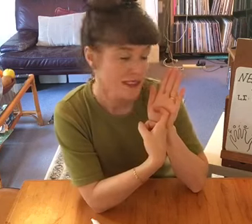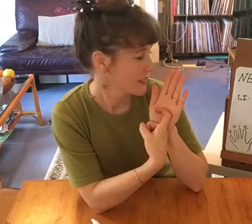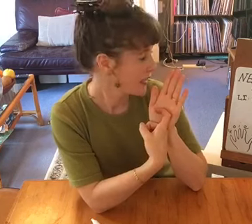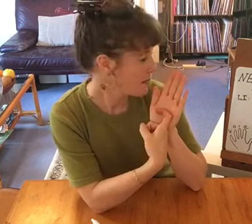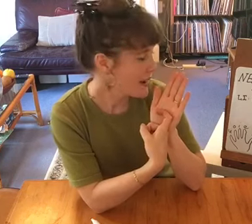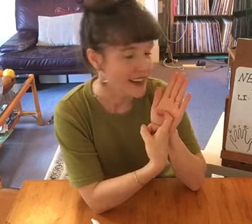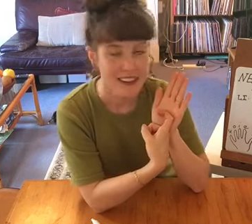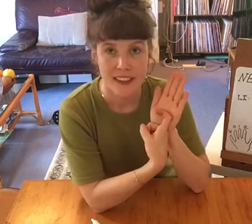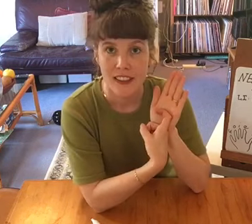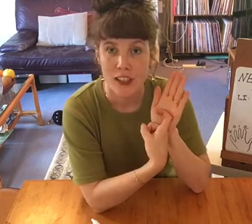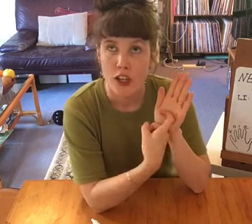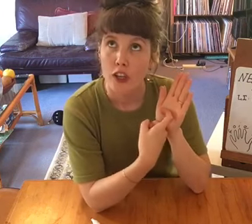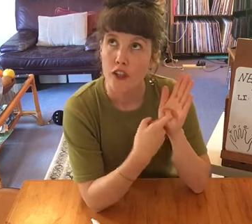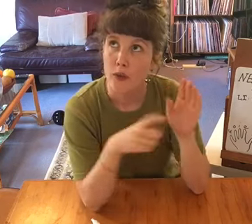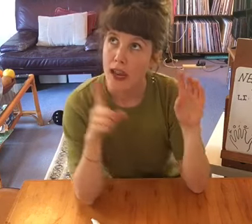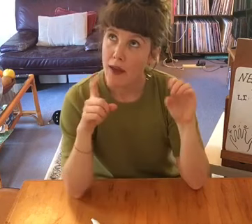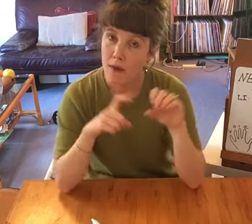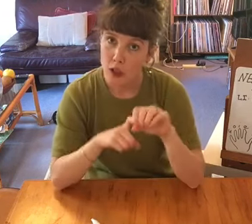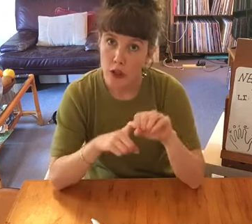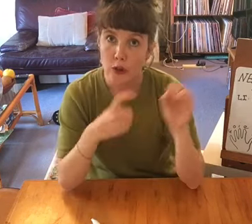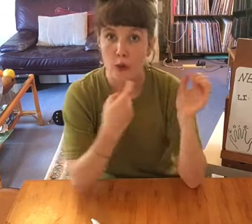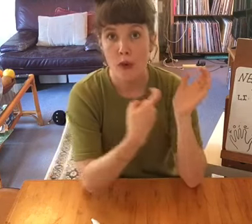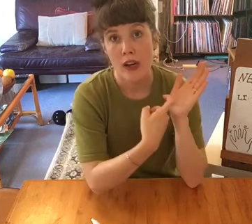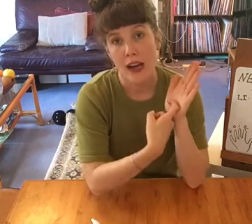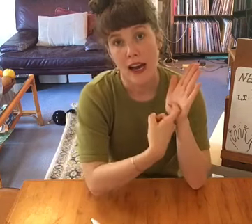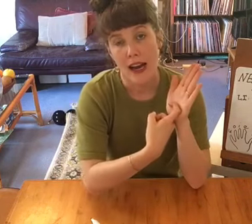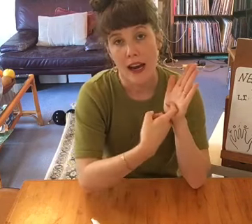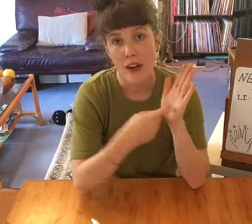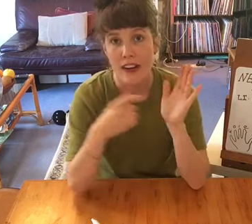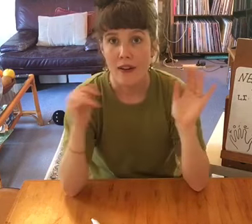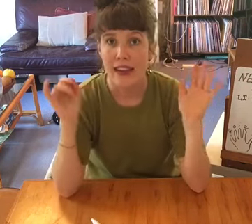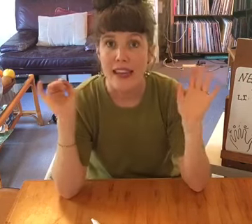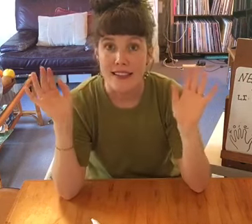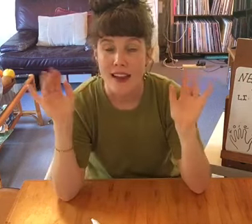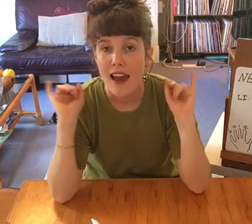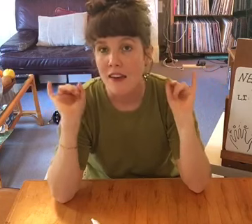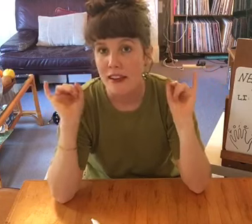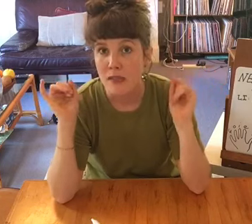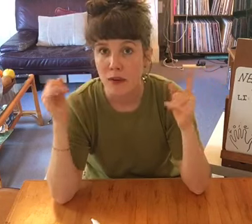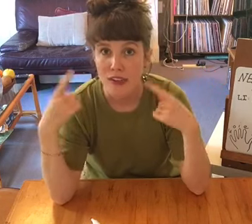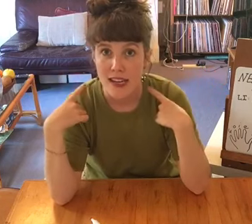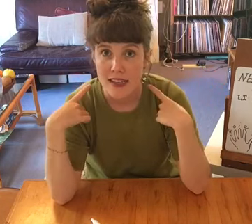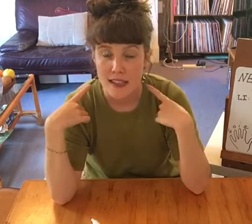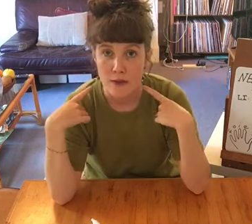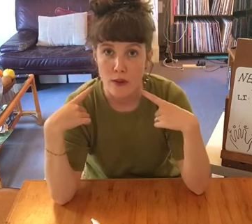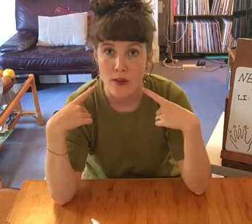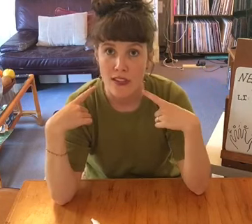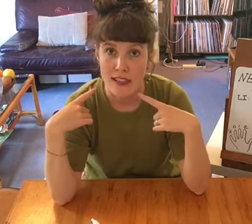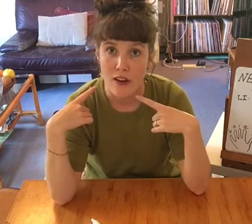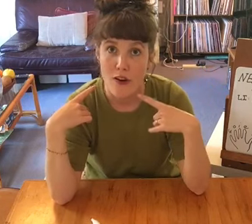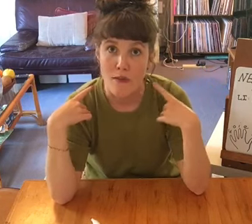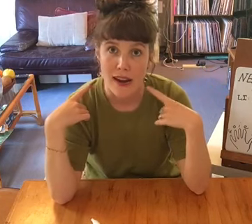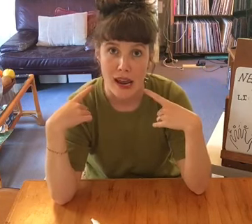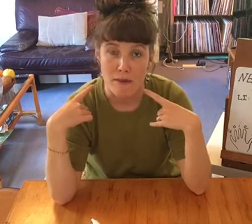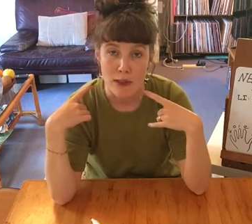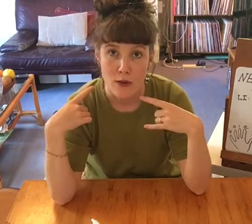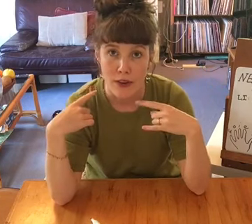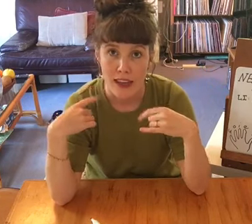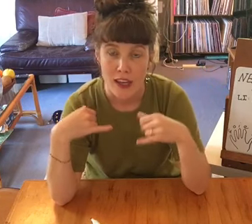Ka pai. So we have Q, R, now S. I love S because S is the first letter of my name, Sophie.